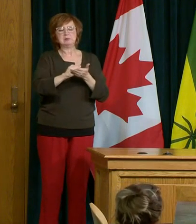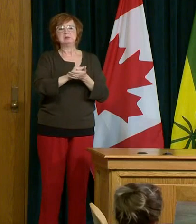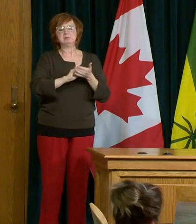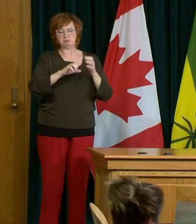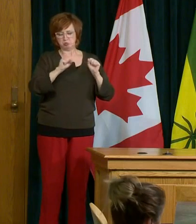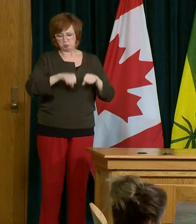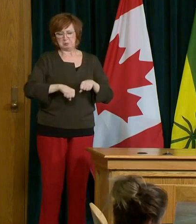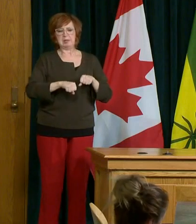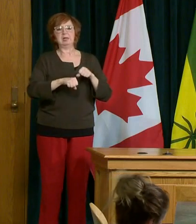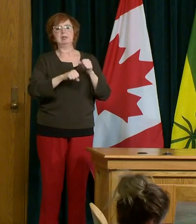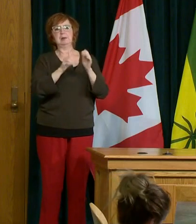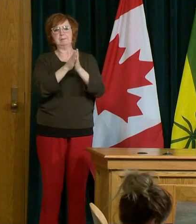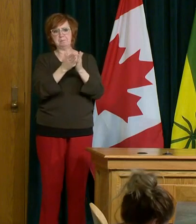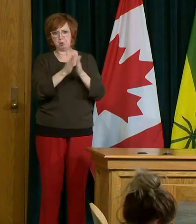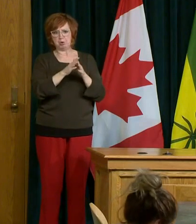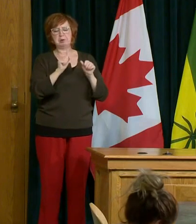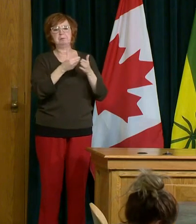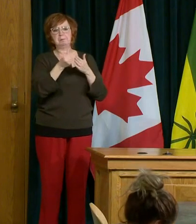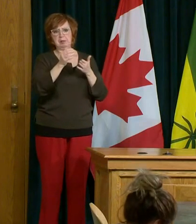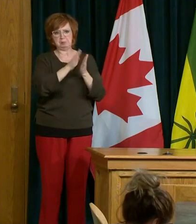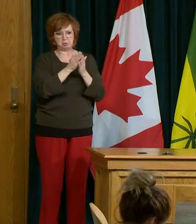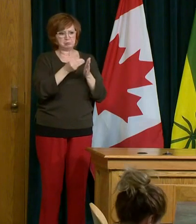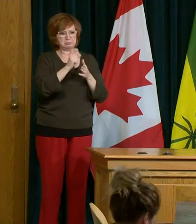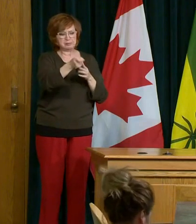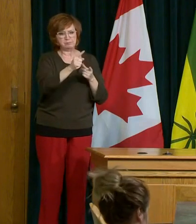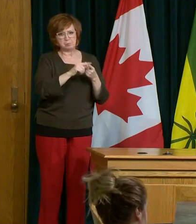are expected to follow existing processes to receive